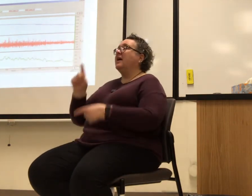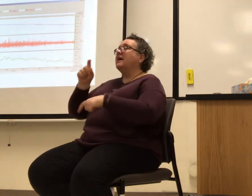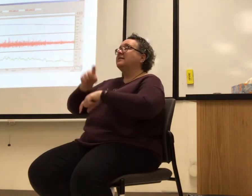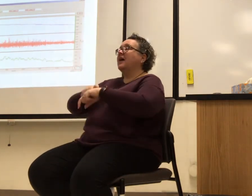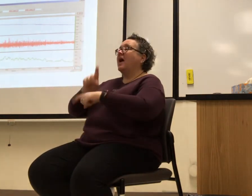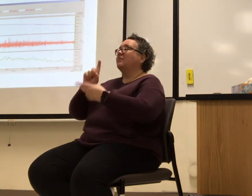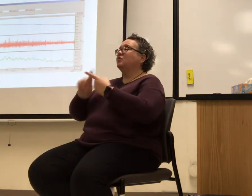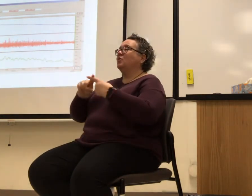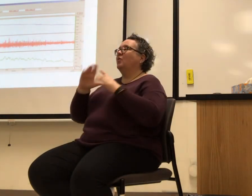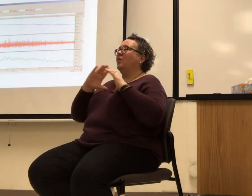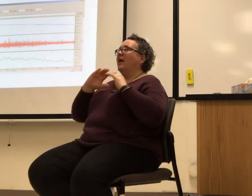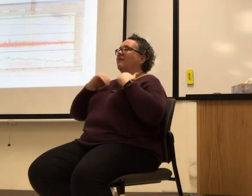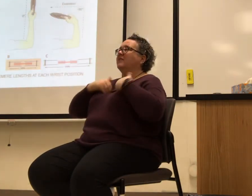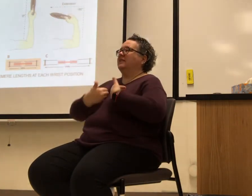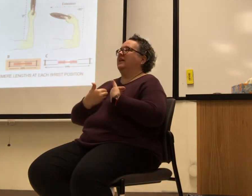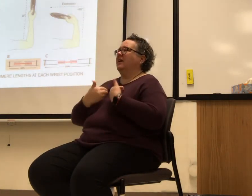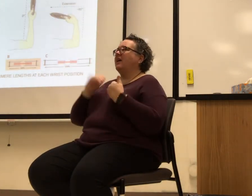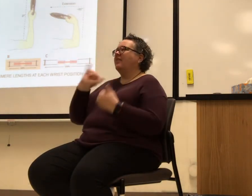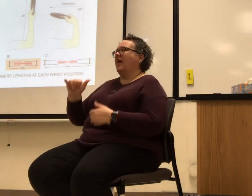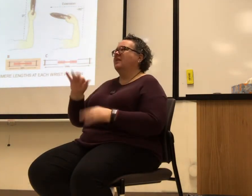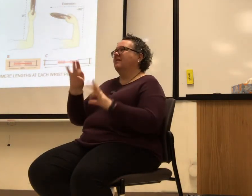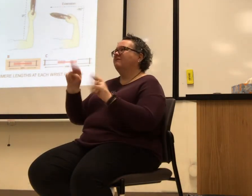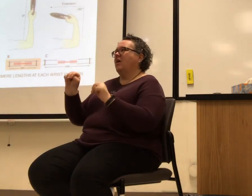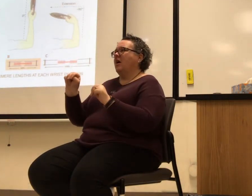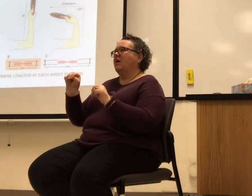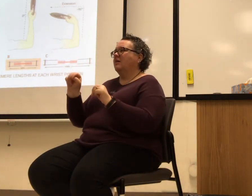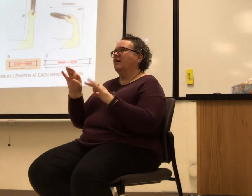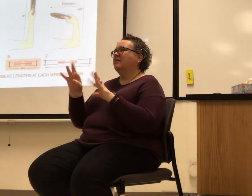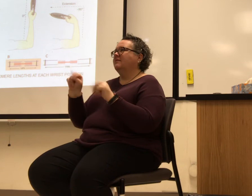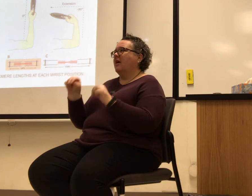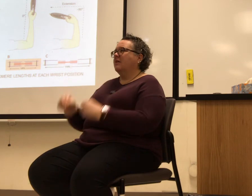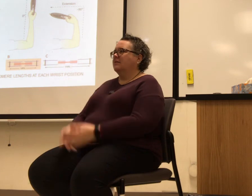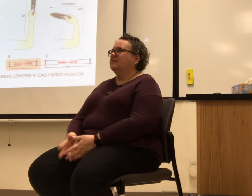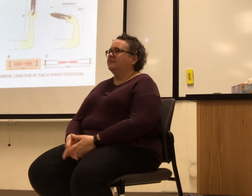one, I think. The other thing we have you do